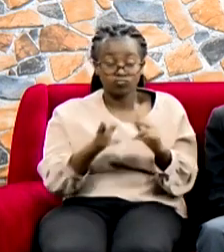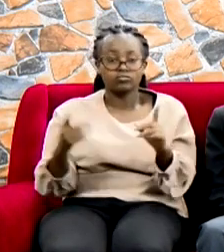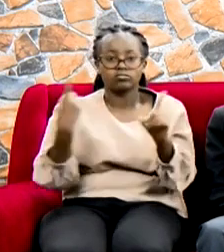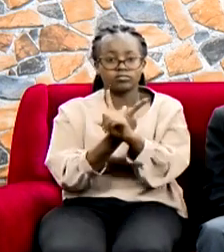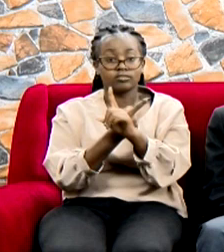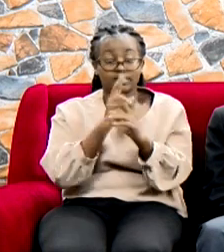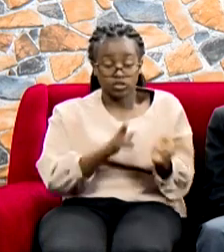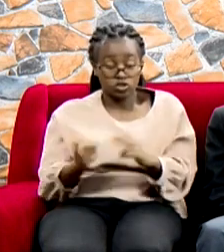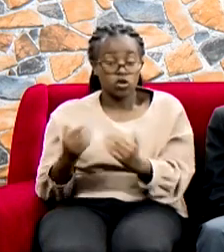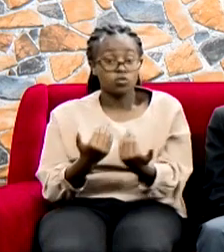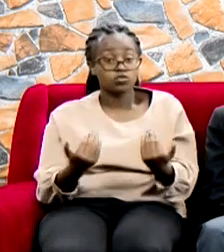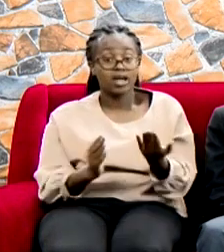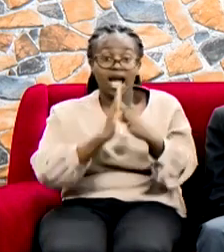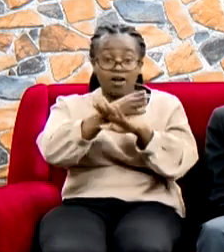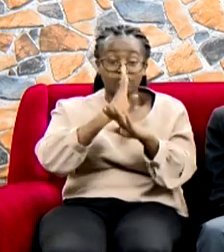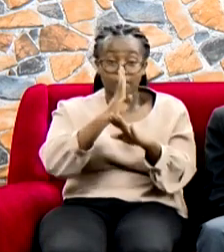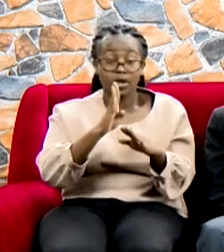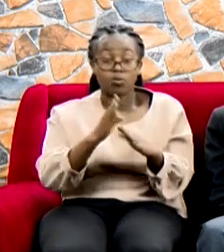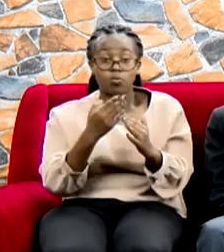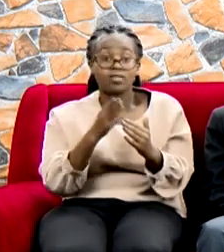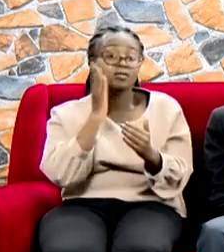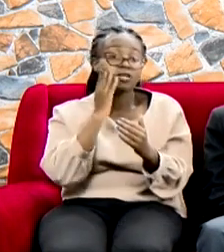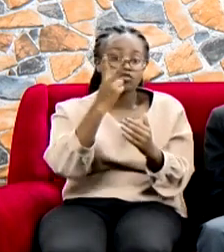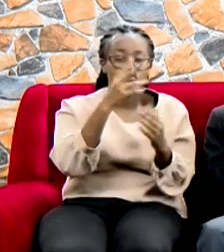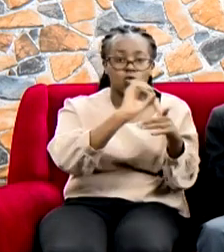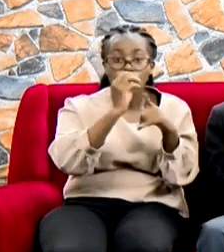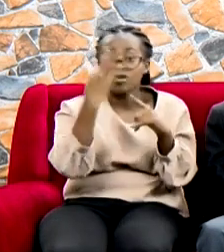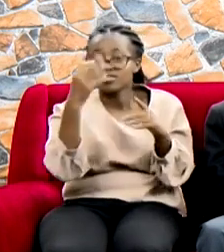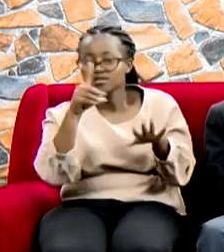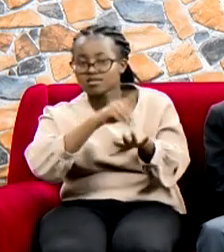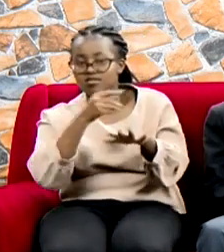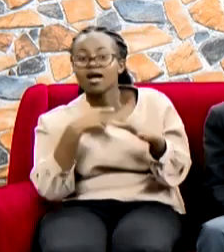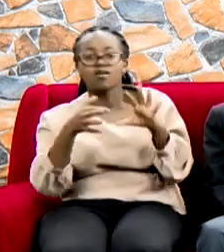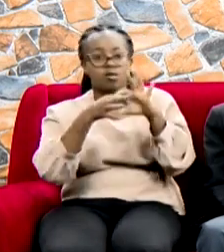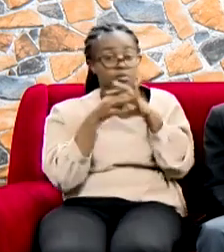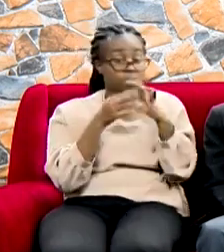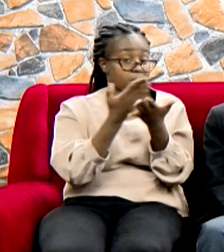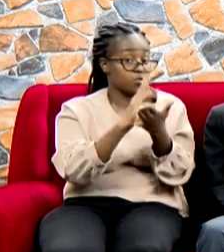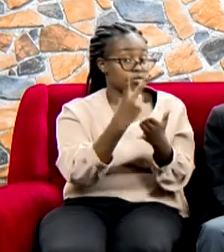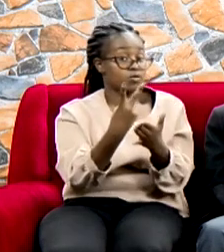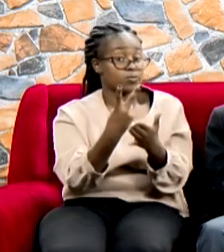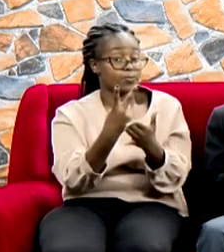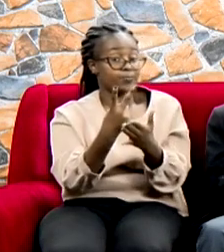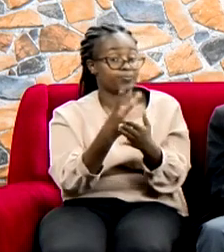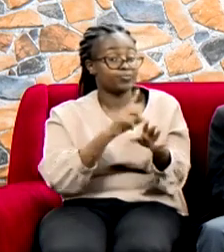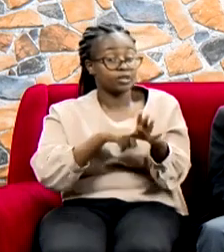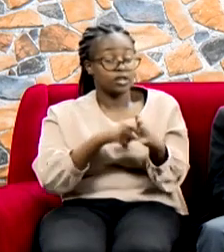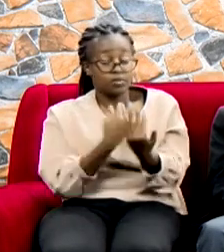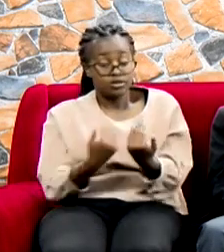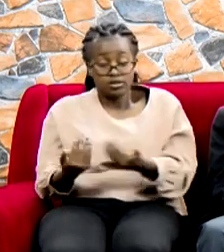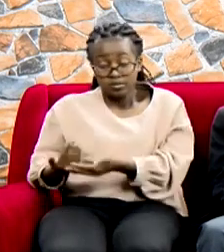So typical child, after being with the mother maybe for 2-3 days, there's already a bond between the two. Okay. So when the child